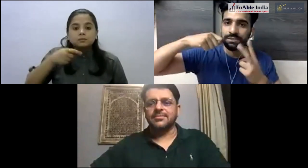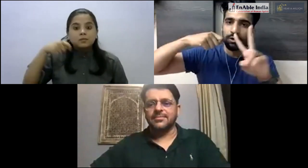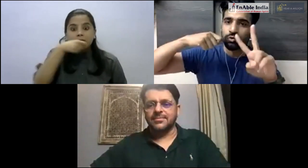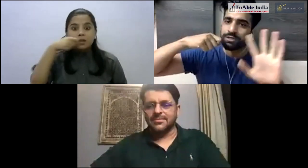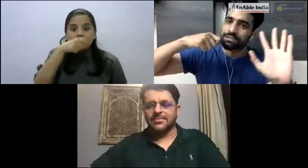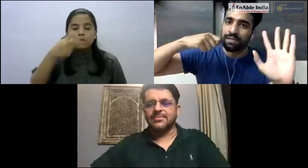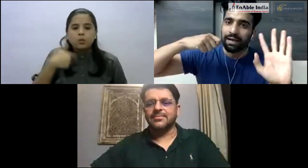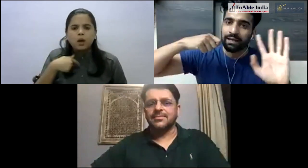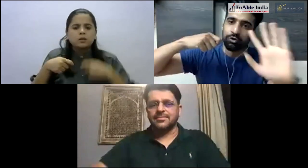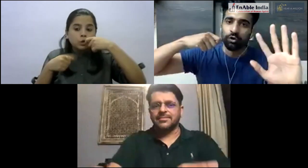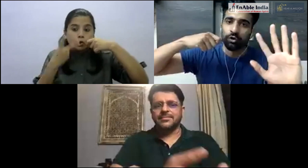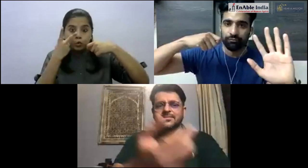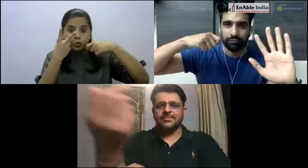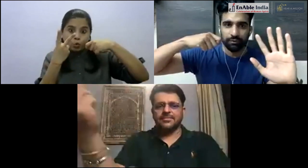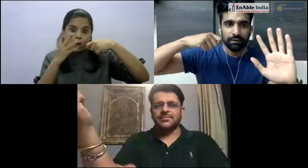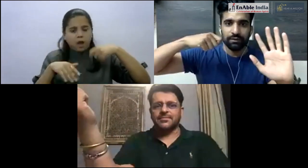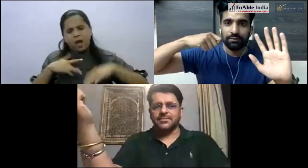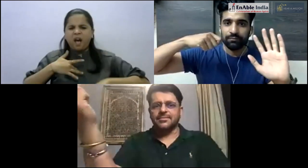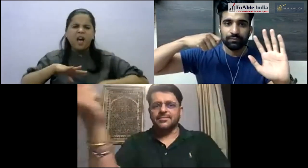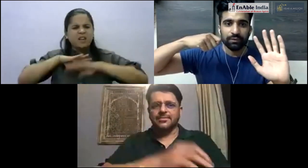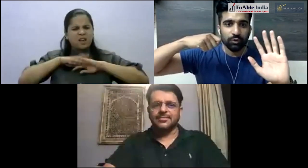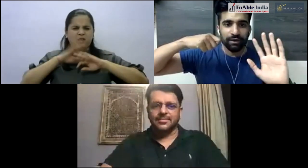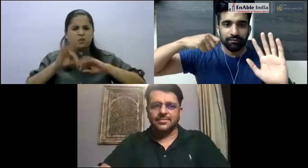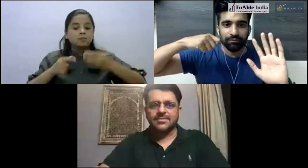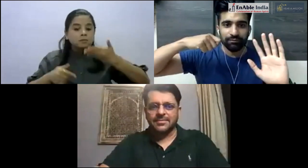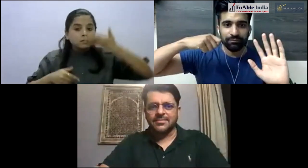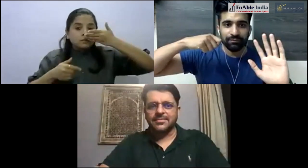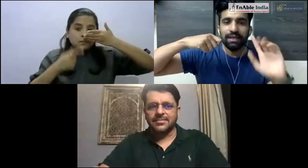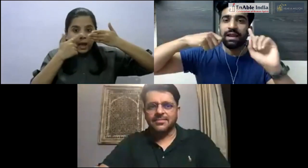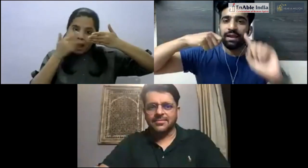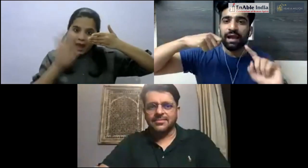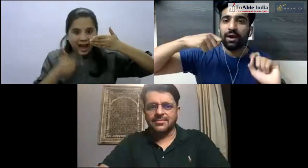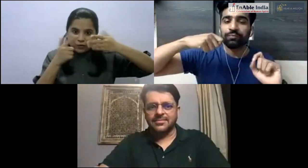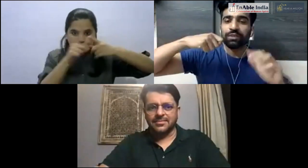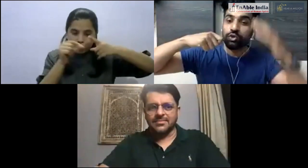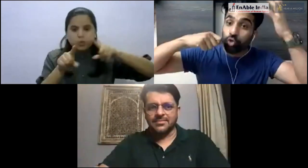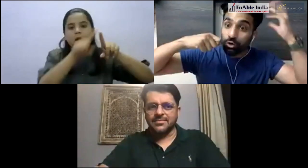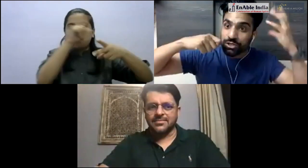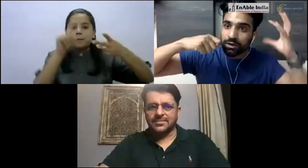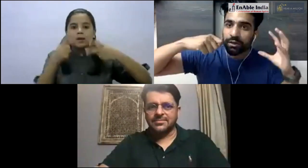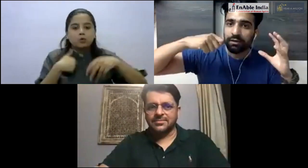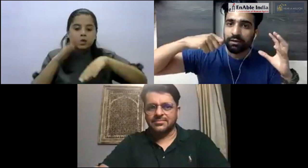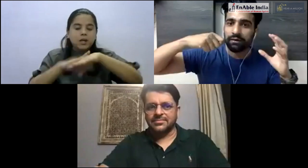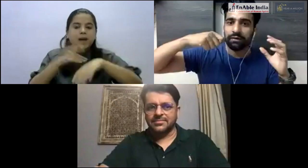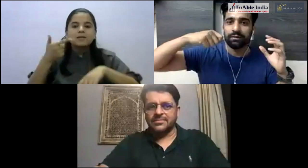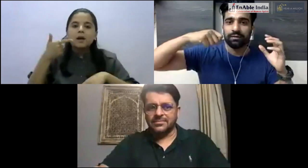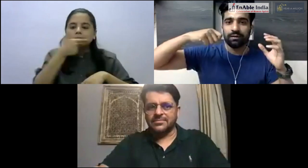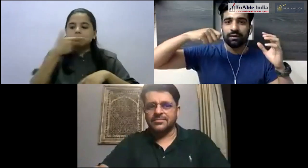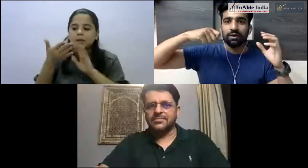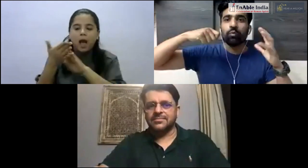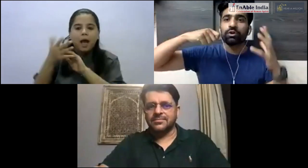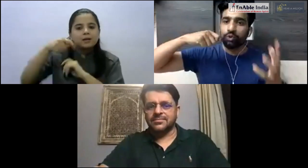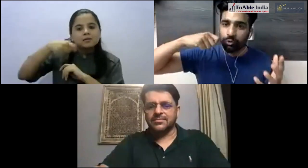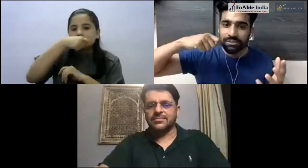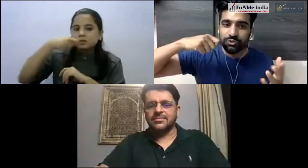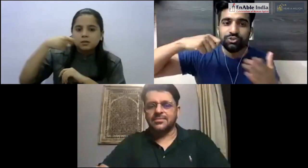toothpaste. Now 2 senses are active. Good enough. Good enough. Now your thoughts are coming in.